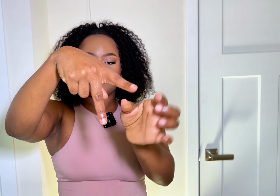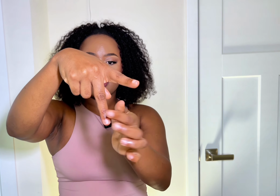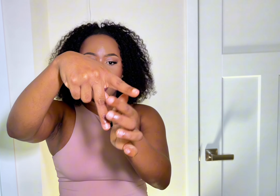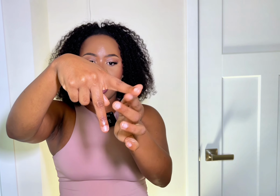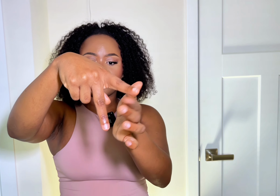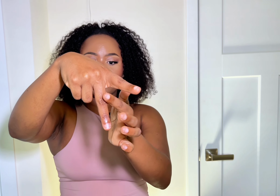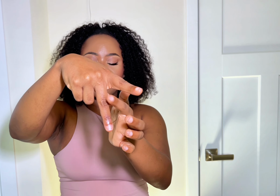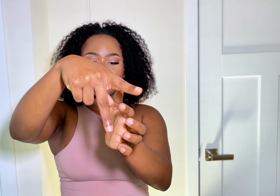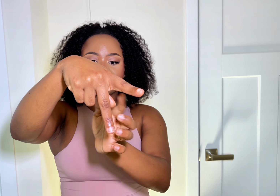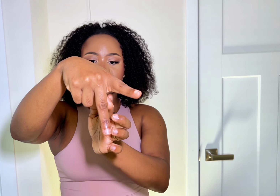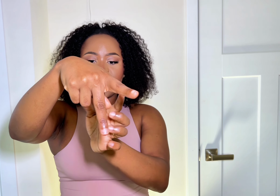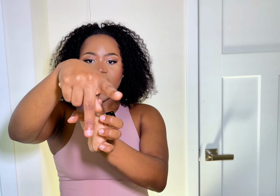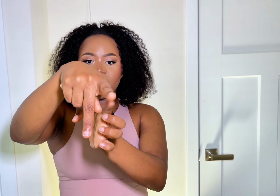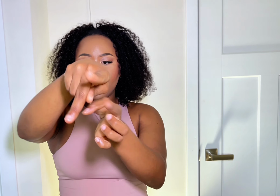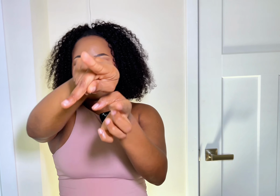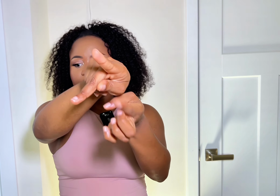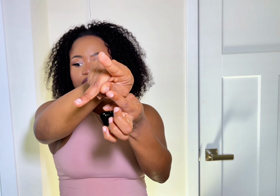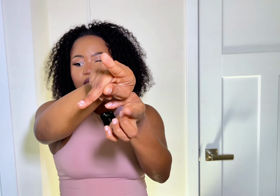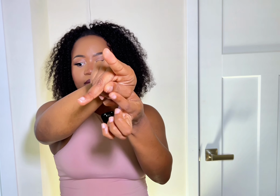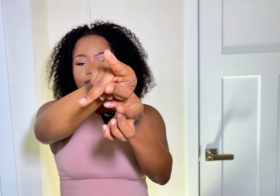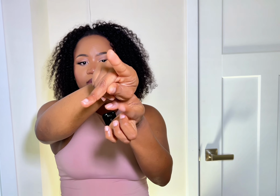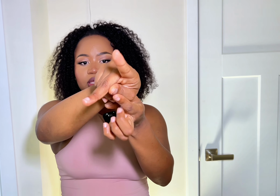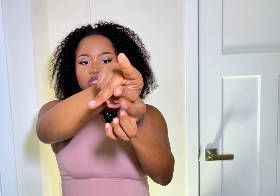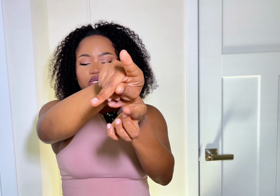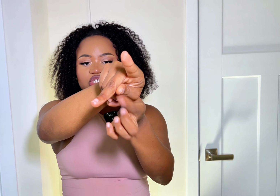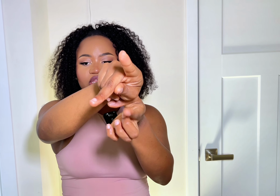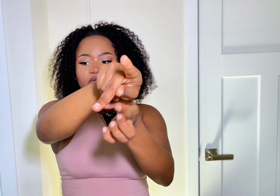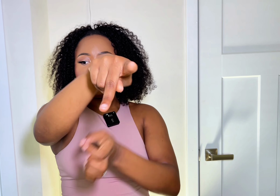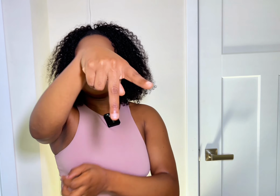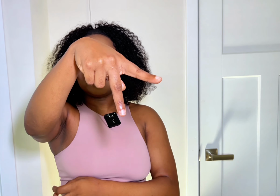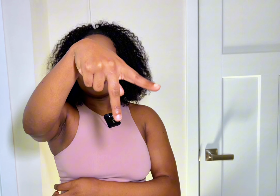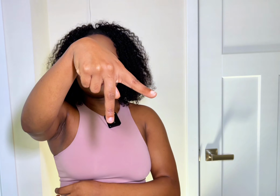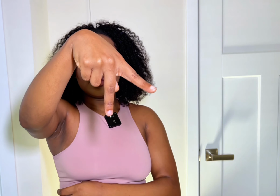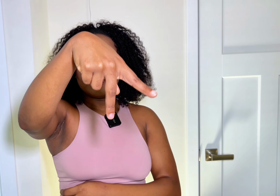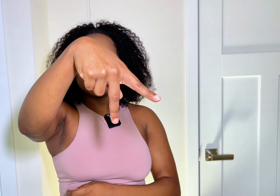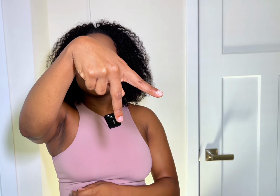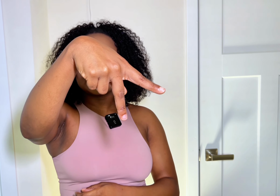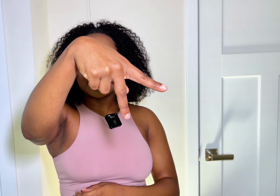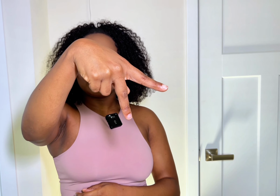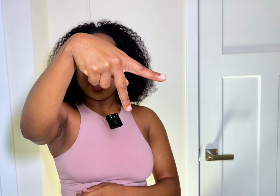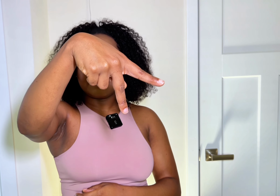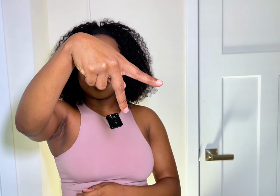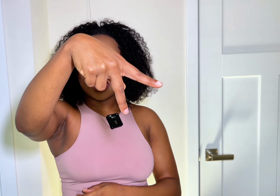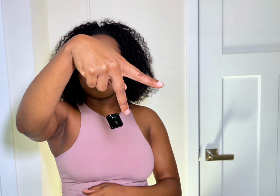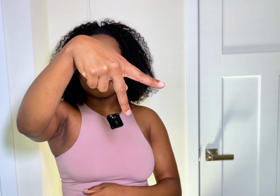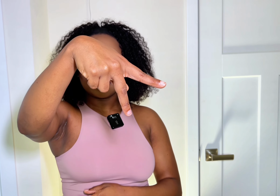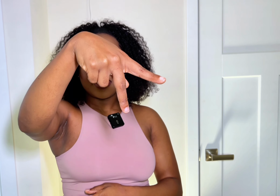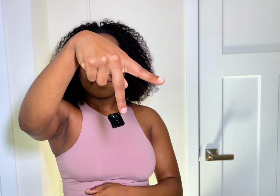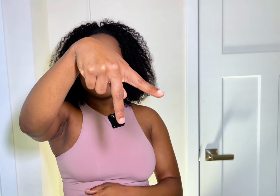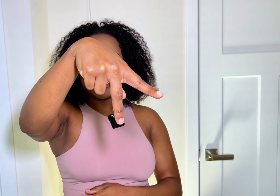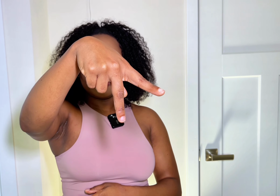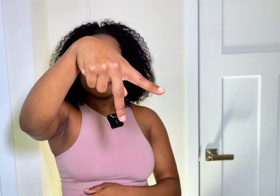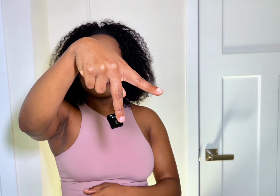finger outward like this, and you have your thumb touching your middle finger, but this time you have it down. P.